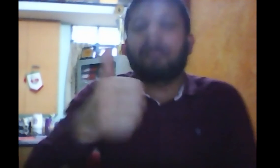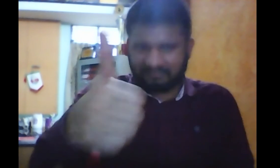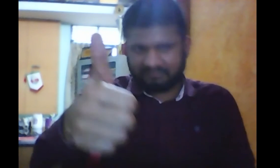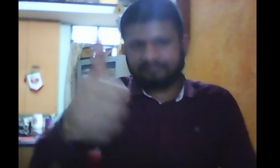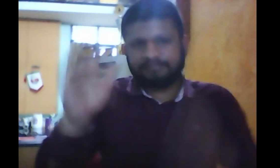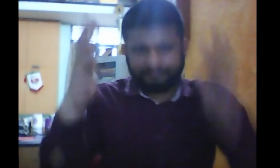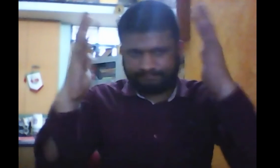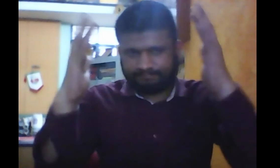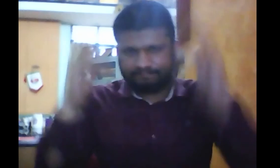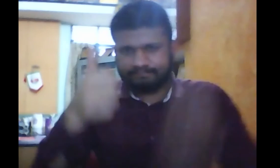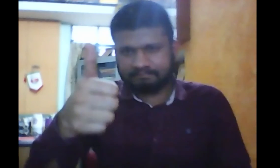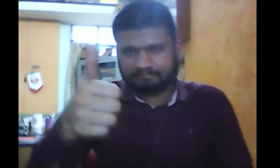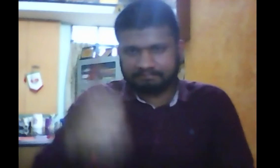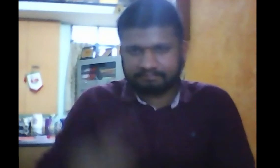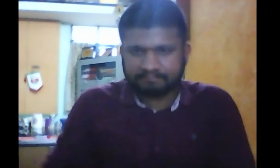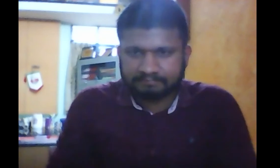When is the holiday? Good.